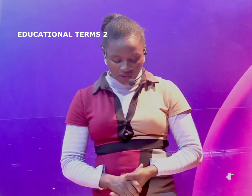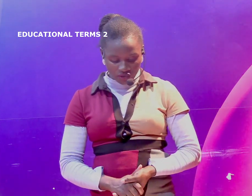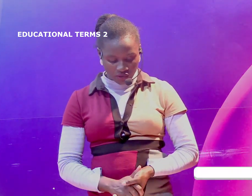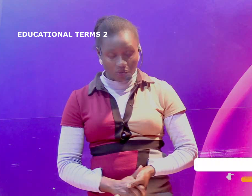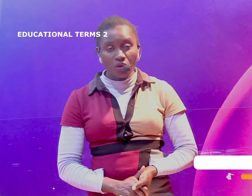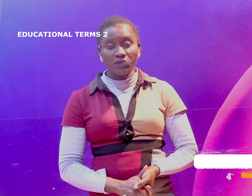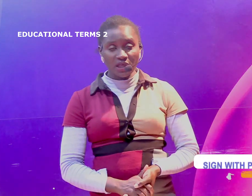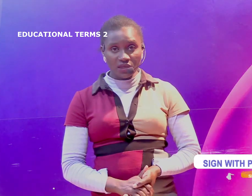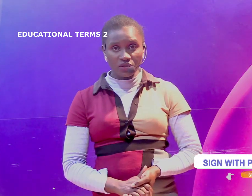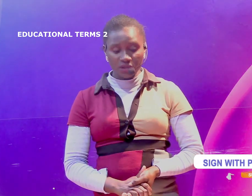So obligation,